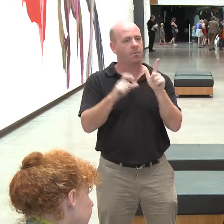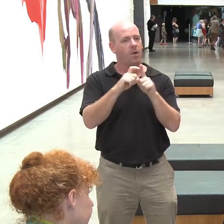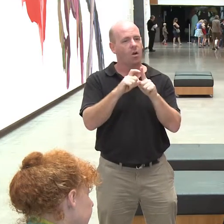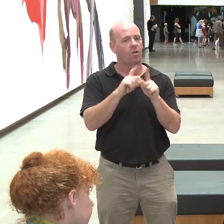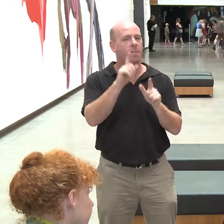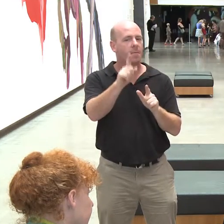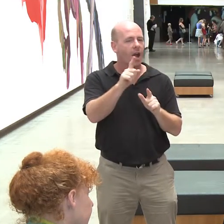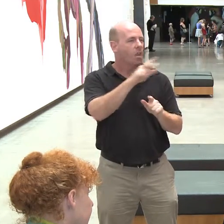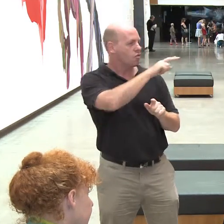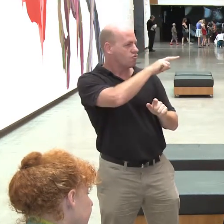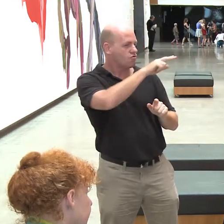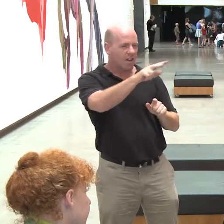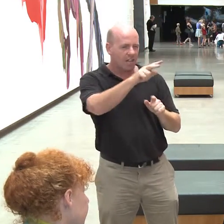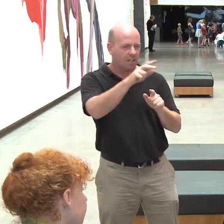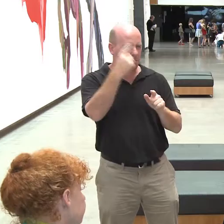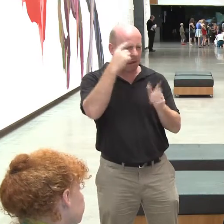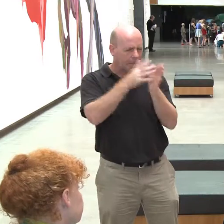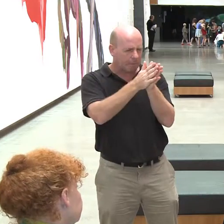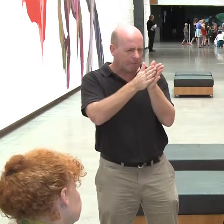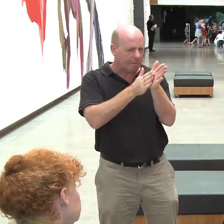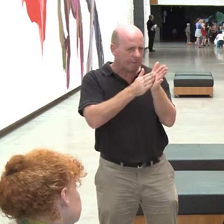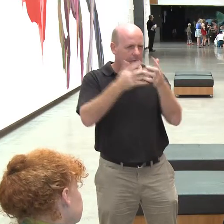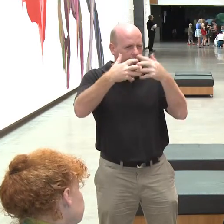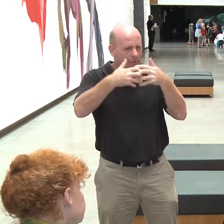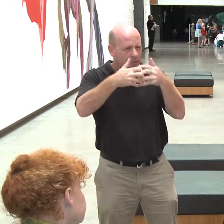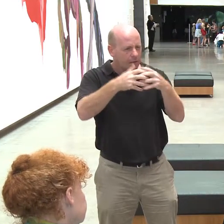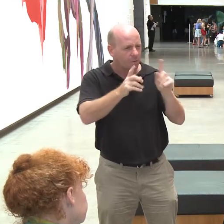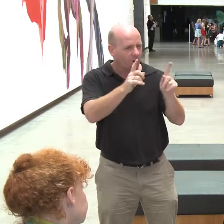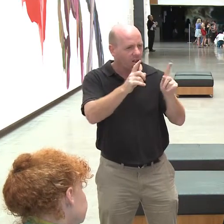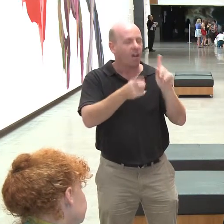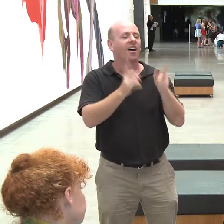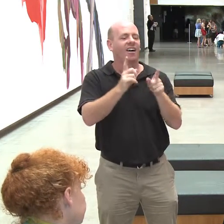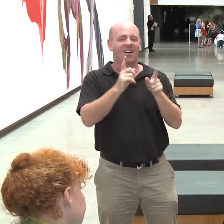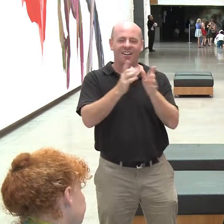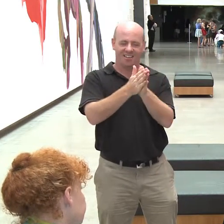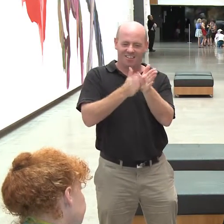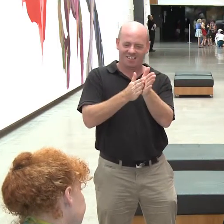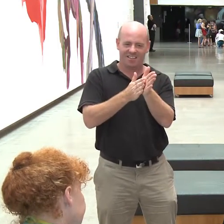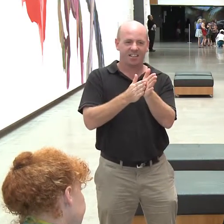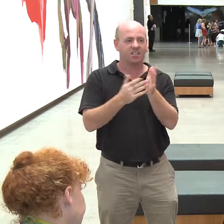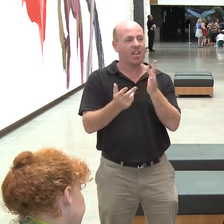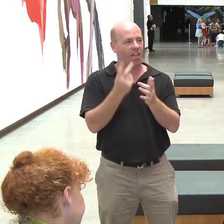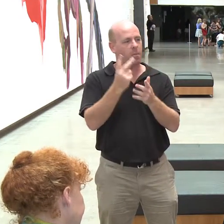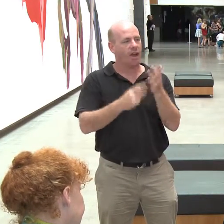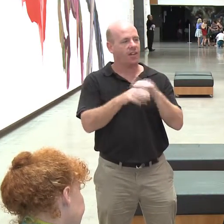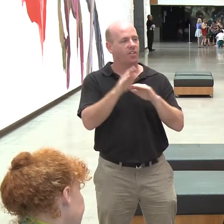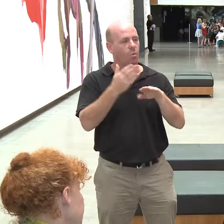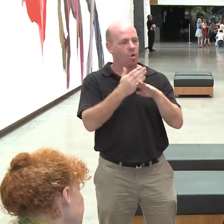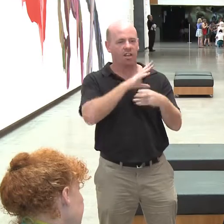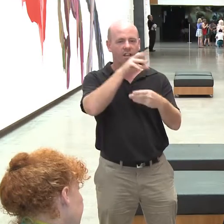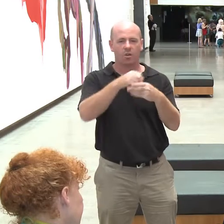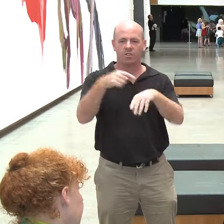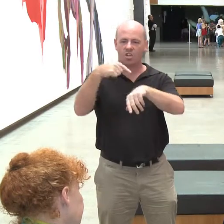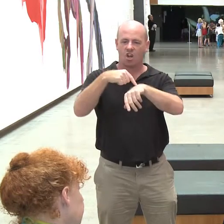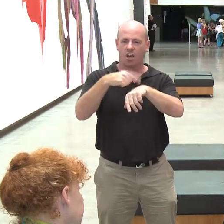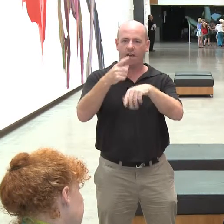delay in the readability of the text. So it takes you, I mean, the other element in the work is the element of time and